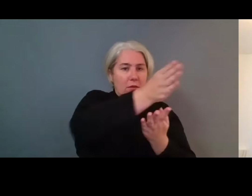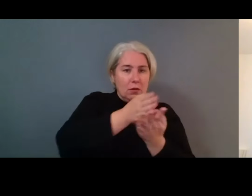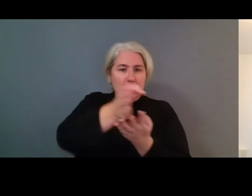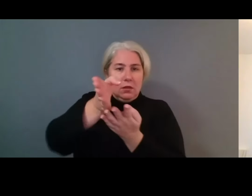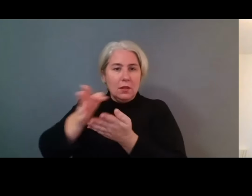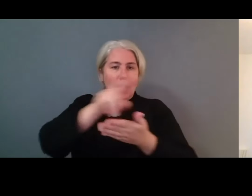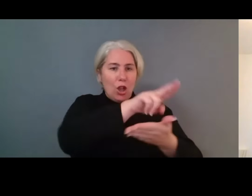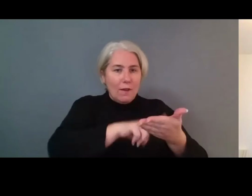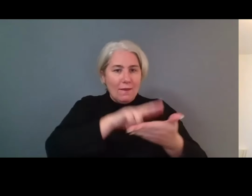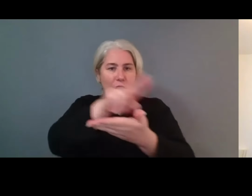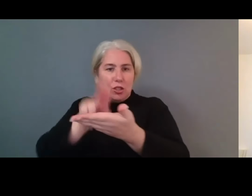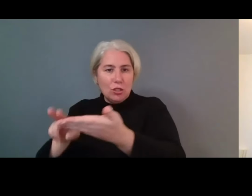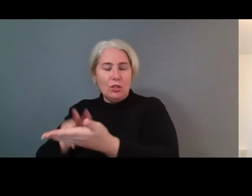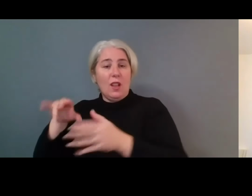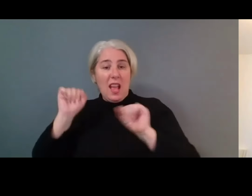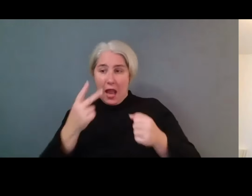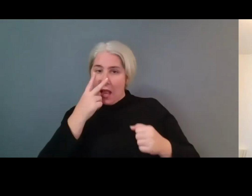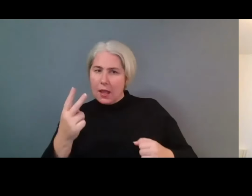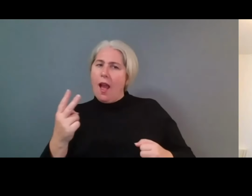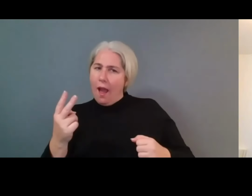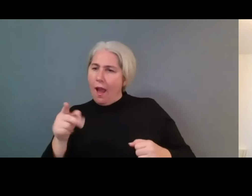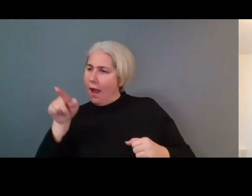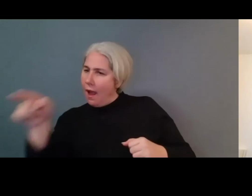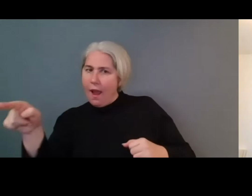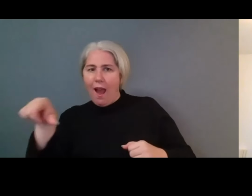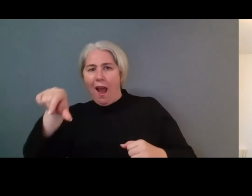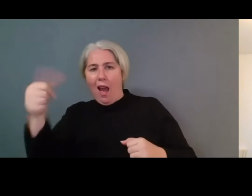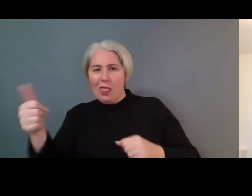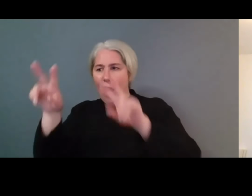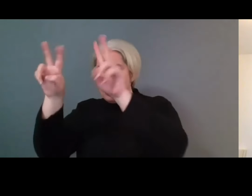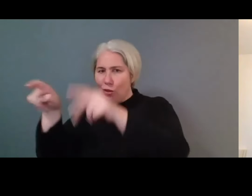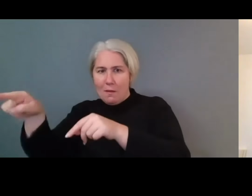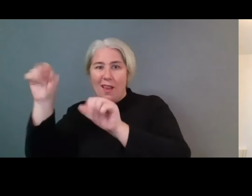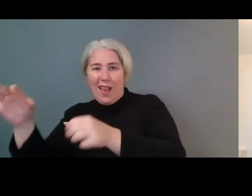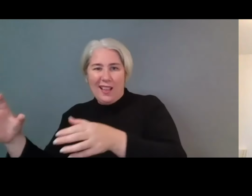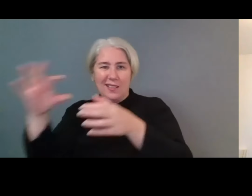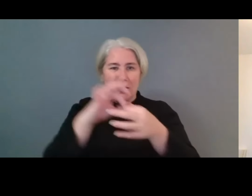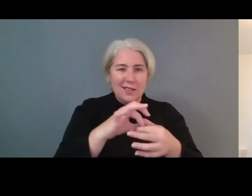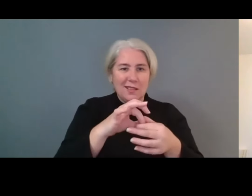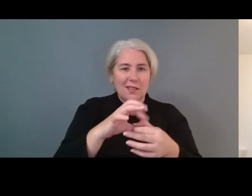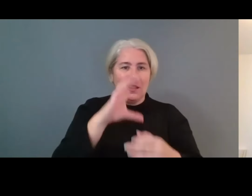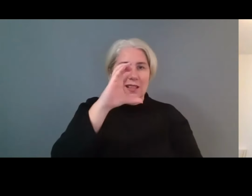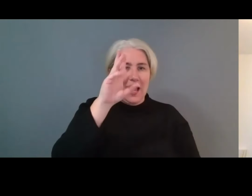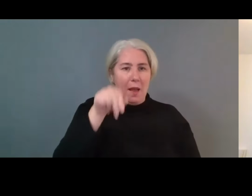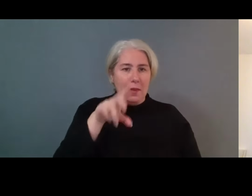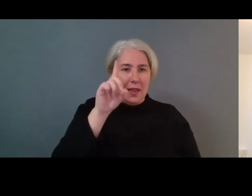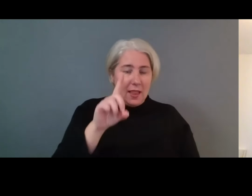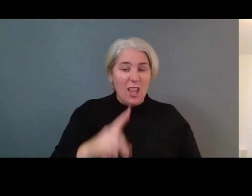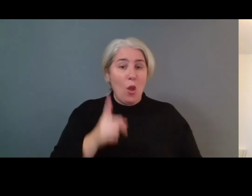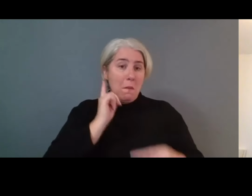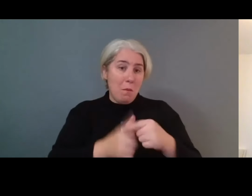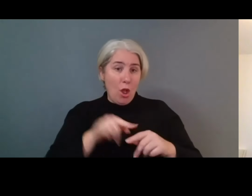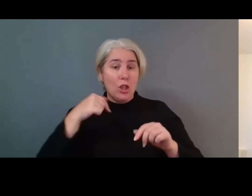in other alternative reports and also ensure participation of persons with disabilities in